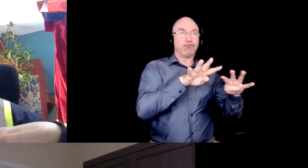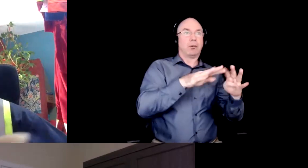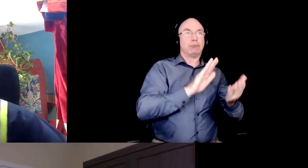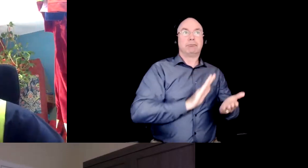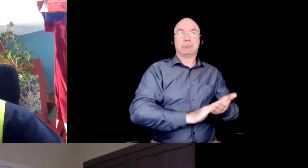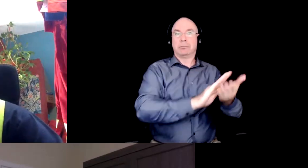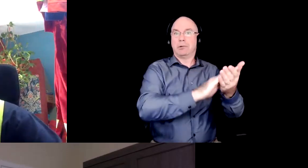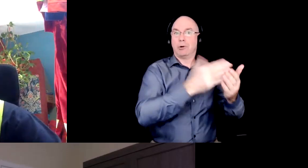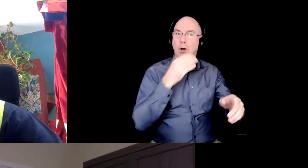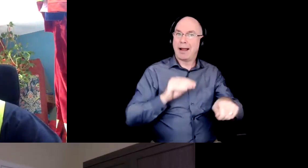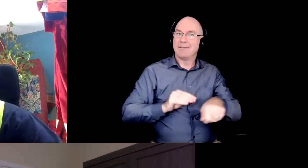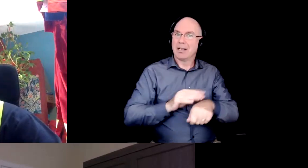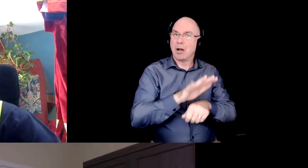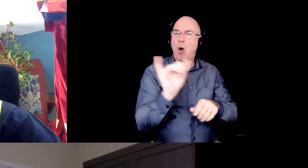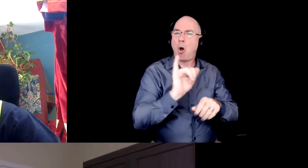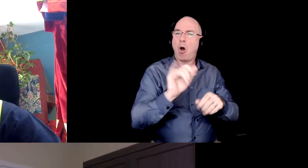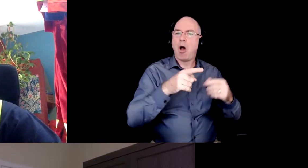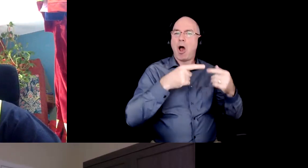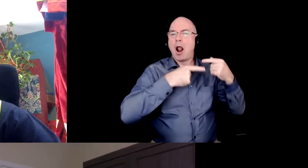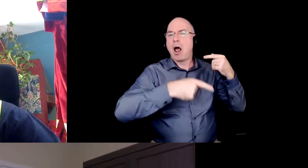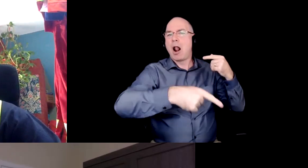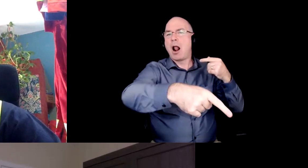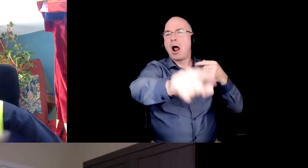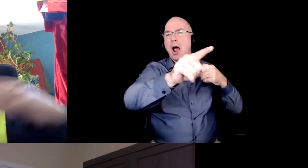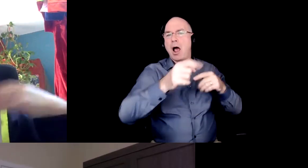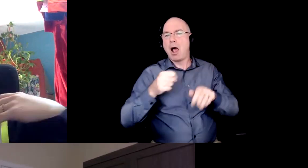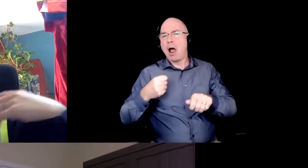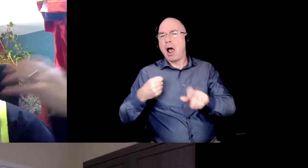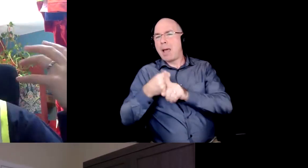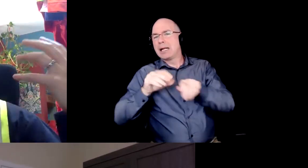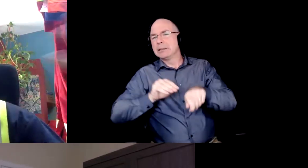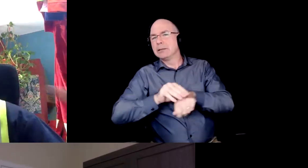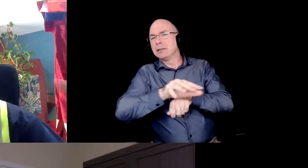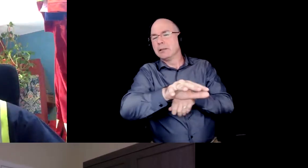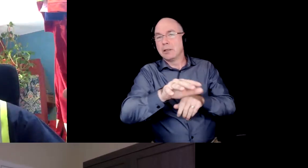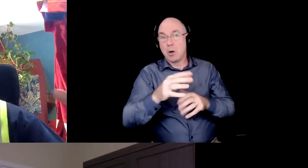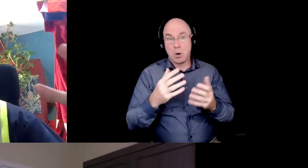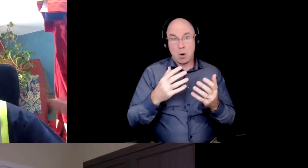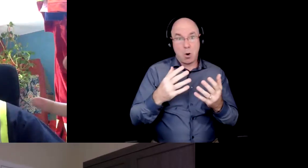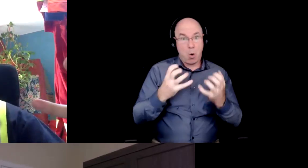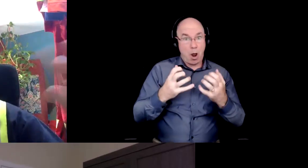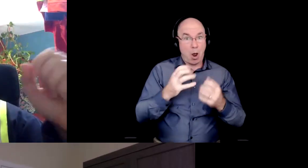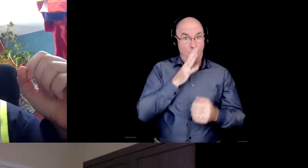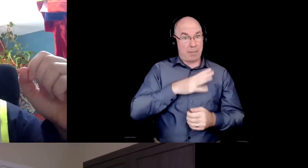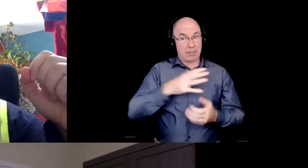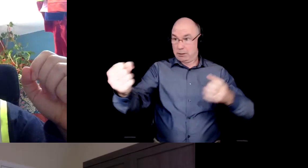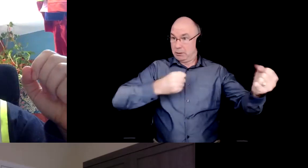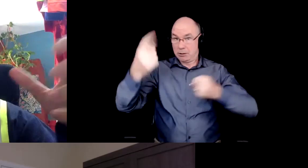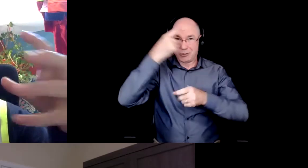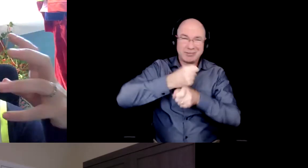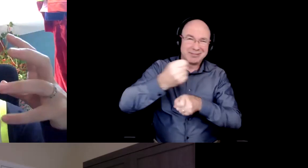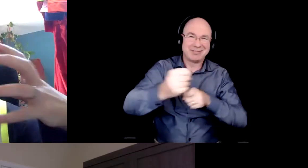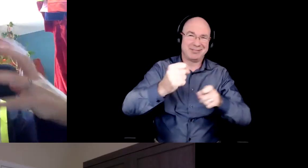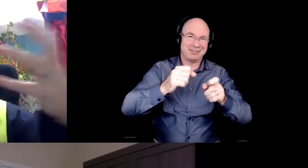when we were looking at long-term impact, if you really want to embrace women in the trades,